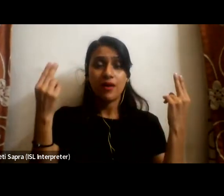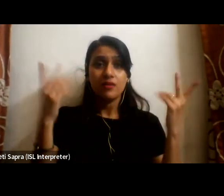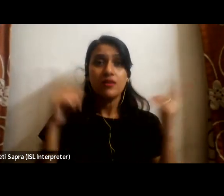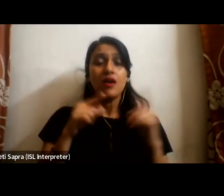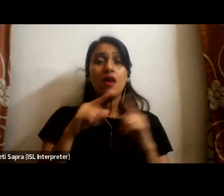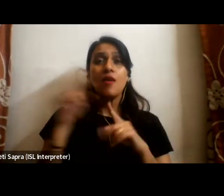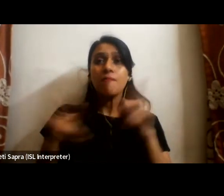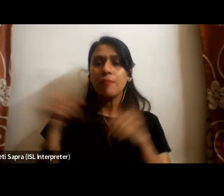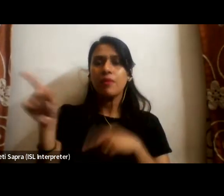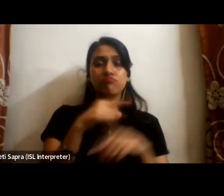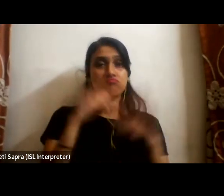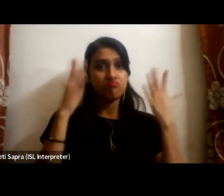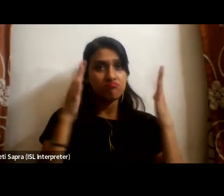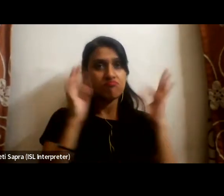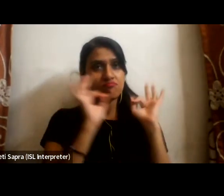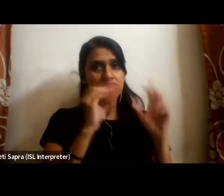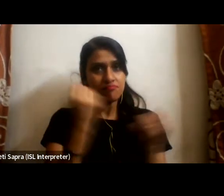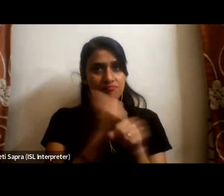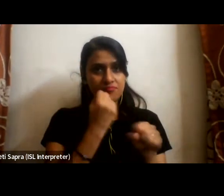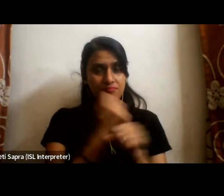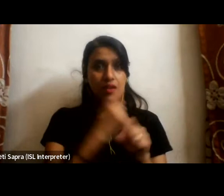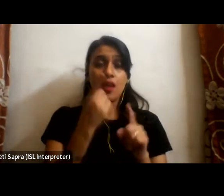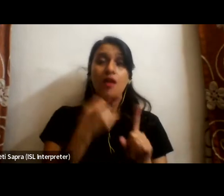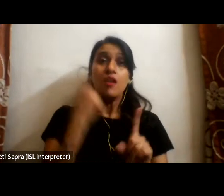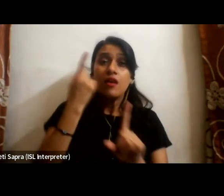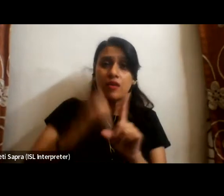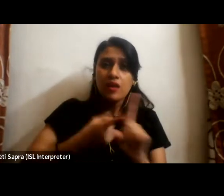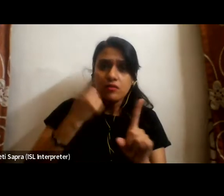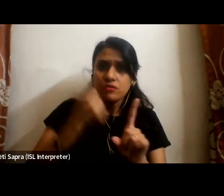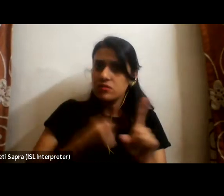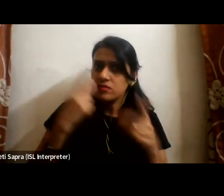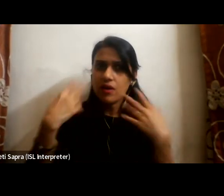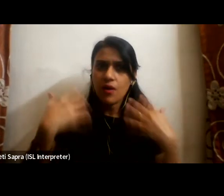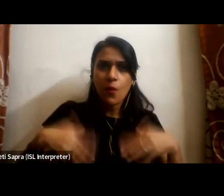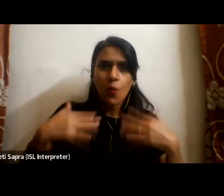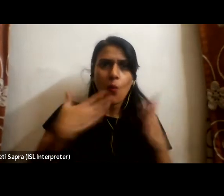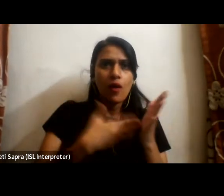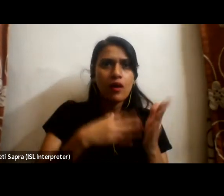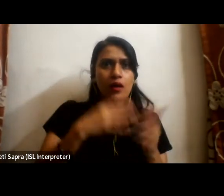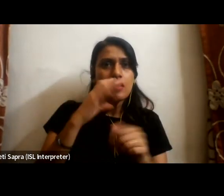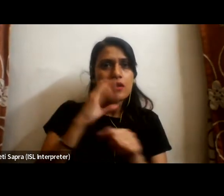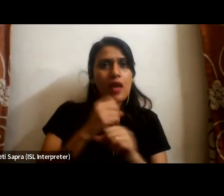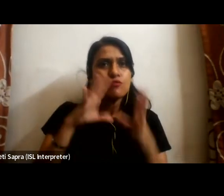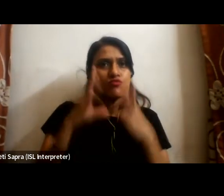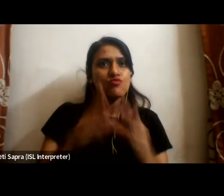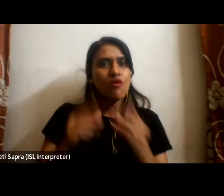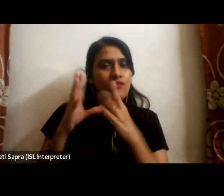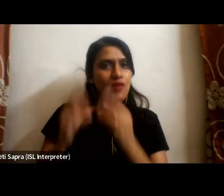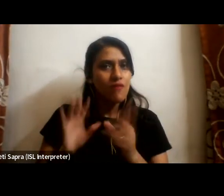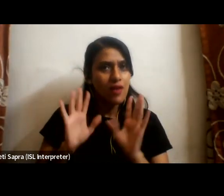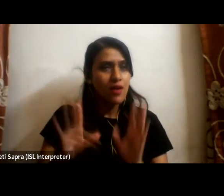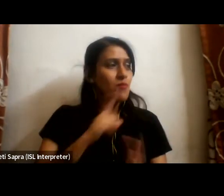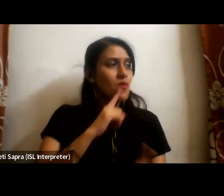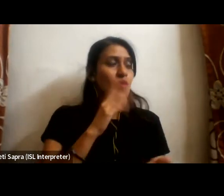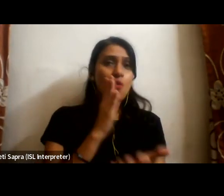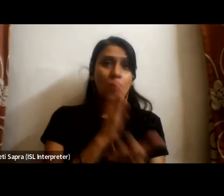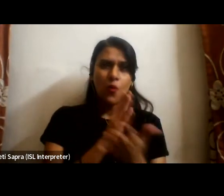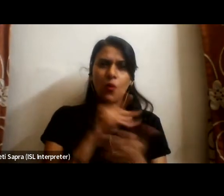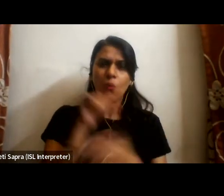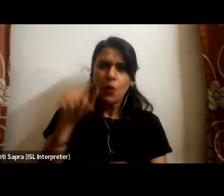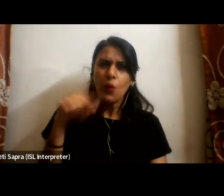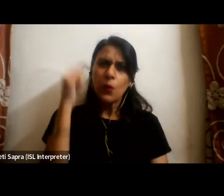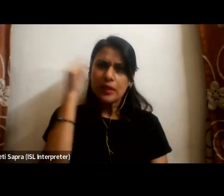that it takes on so many cases every year. Given these realities, uh, do you think